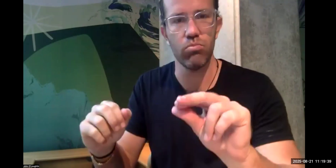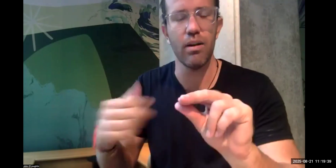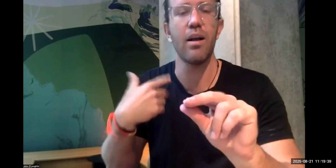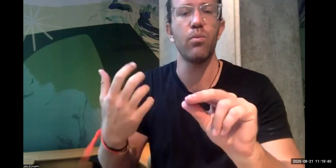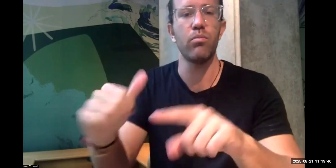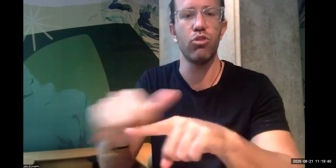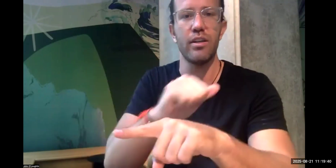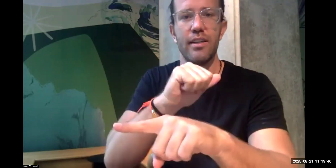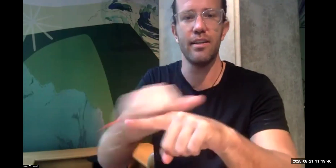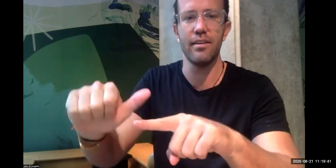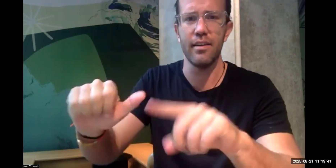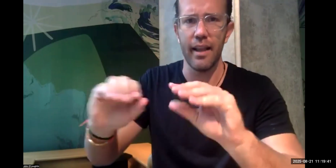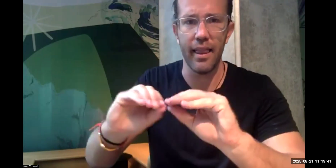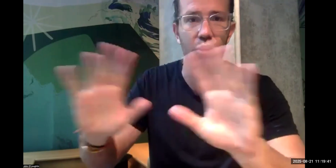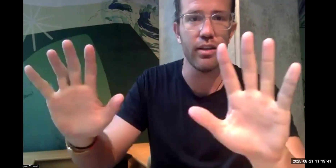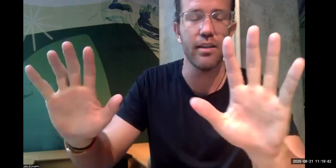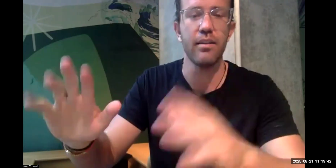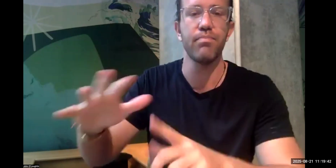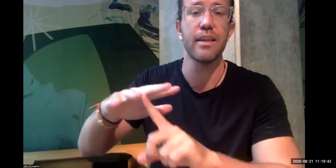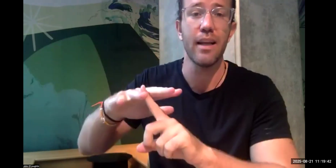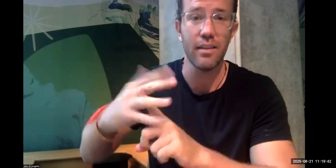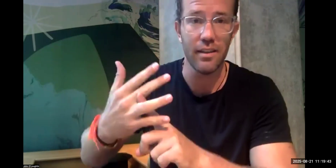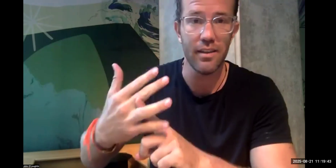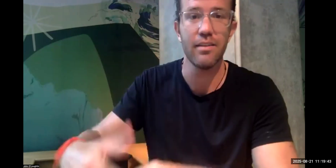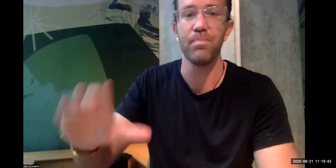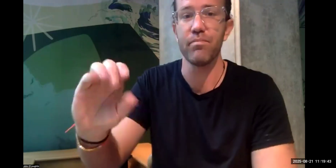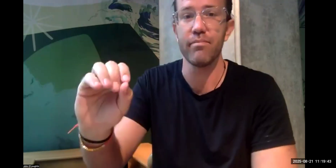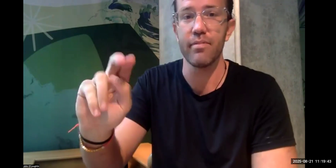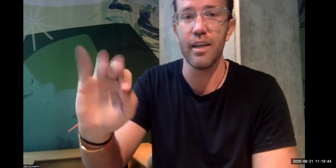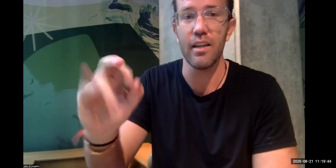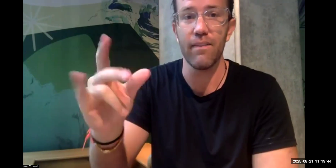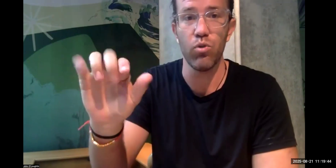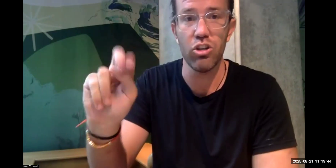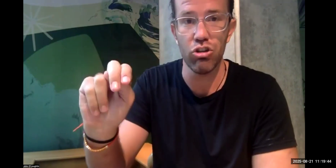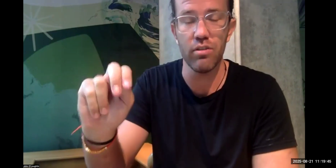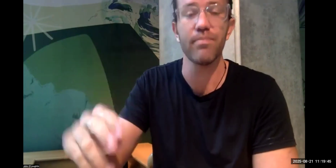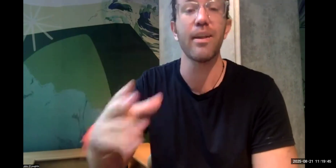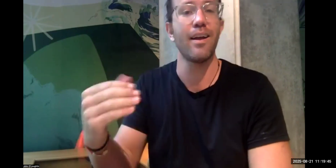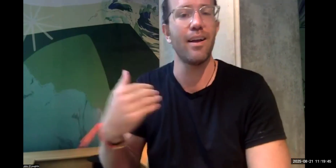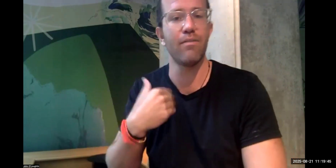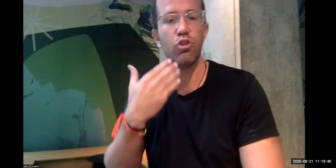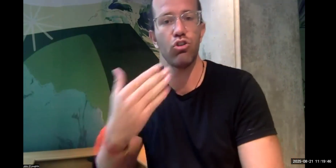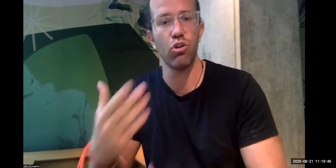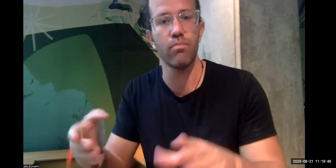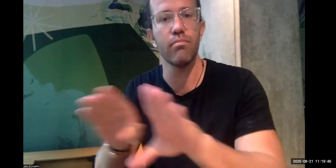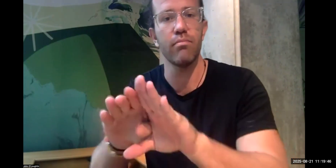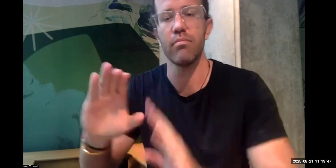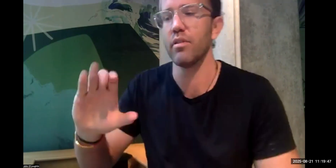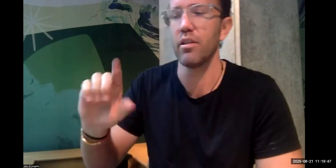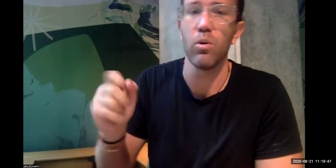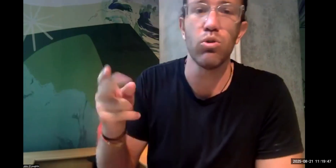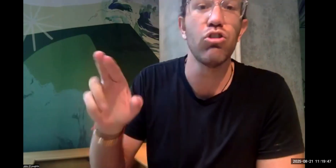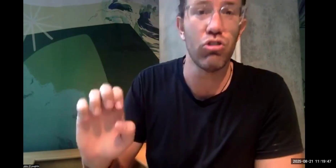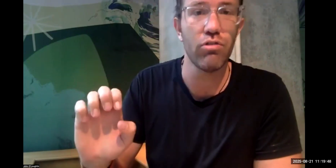understand what you're saying if you're trying to rush through the word. So it's important to practice that context, convergent, and